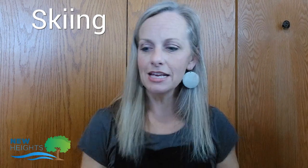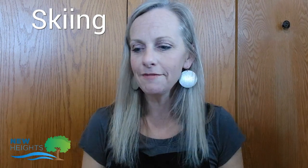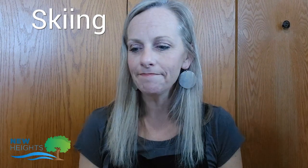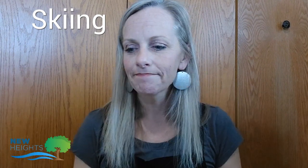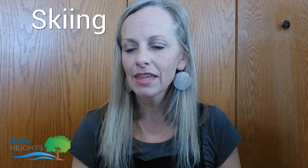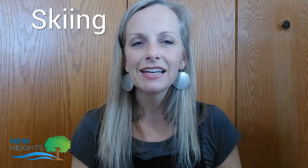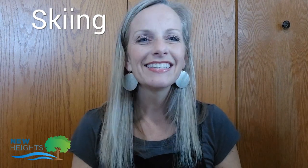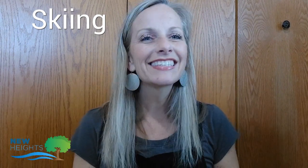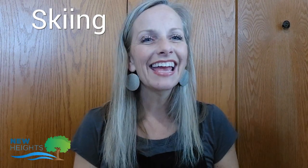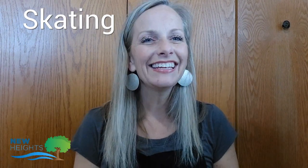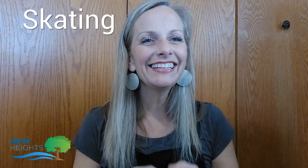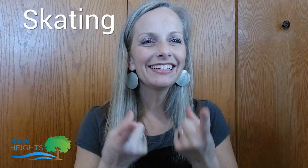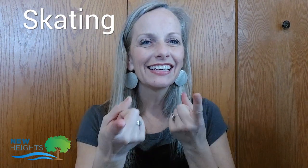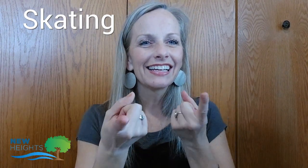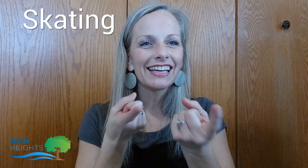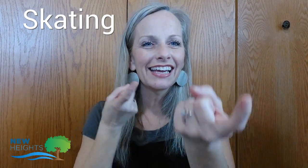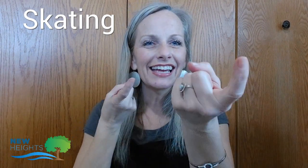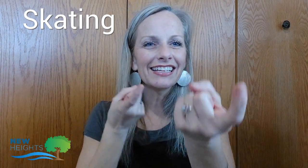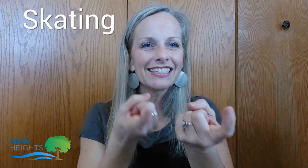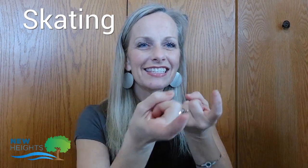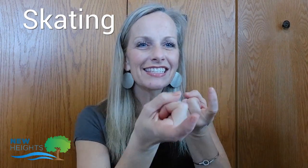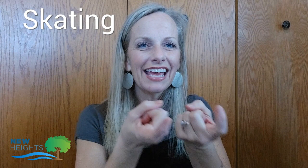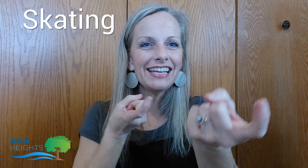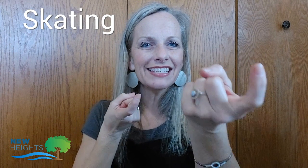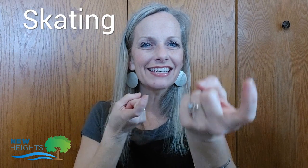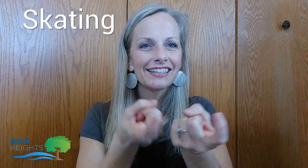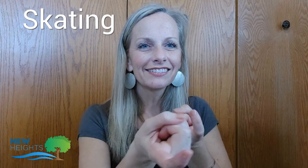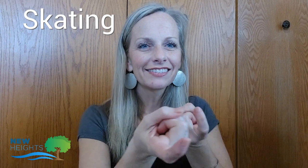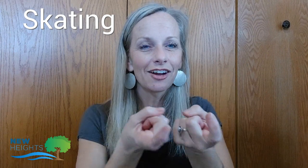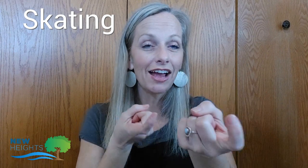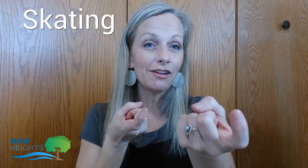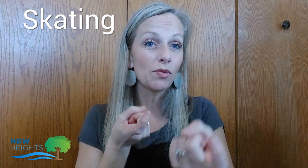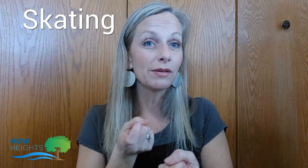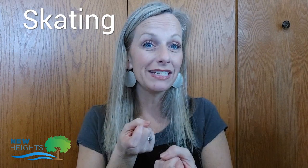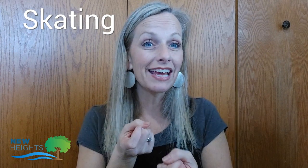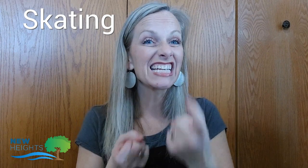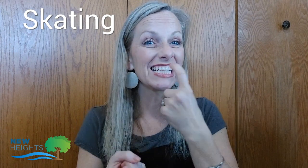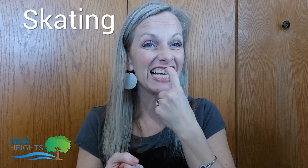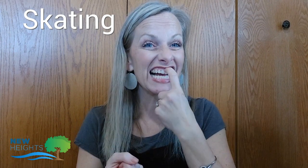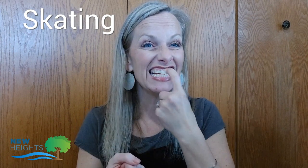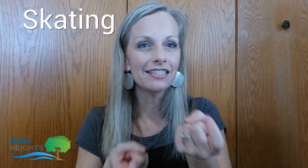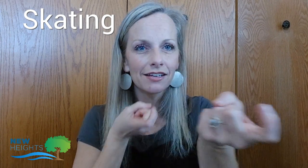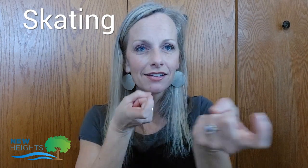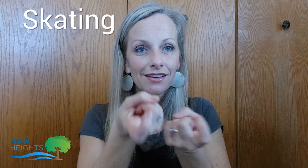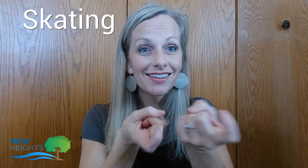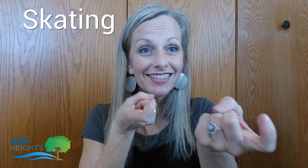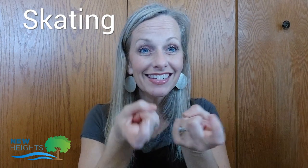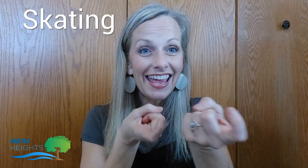Skiing. Skating is the skate. All right. If you want to be technical, ice